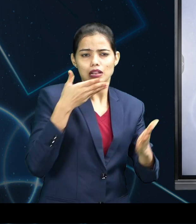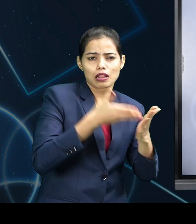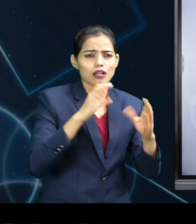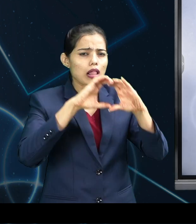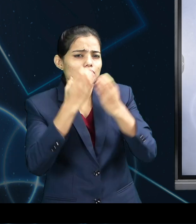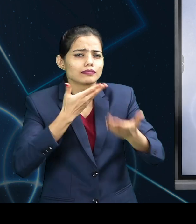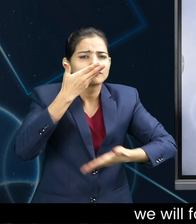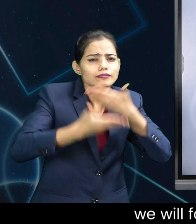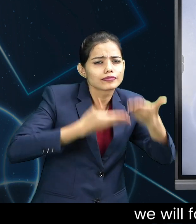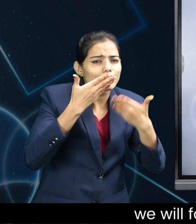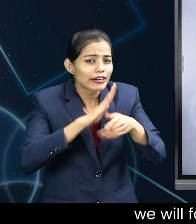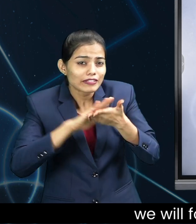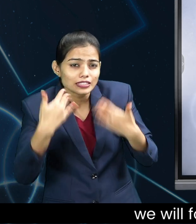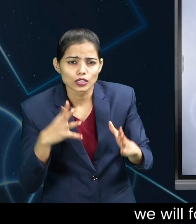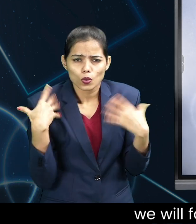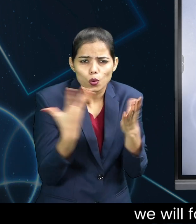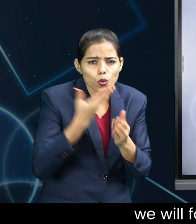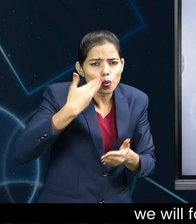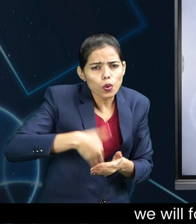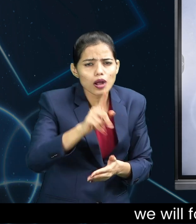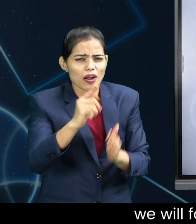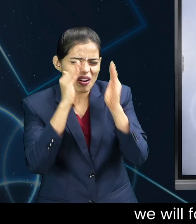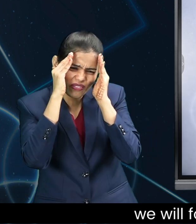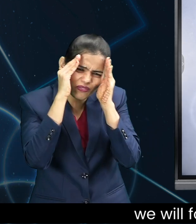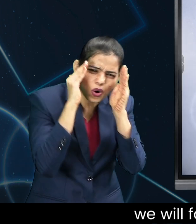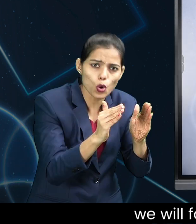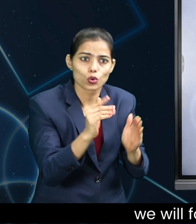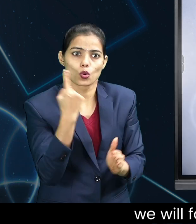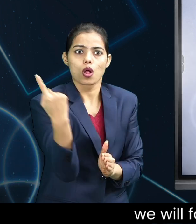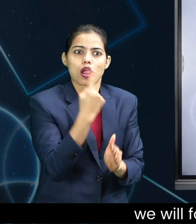In this session, we will focusing only on tabular data forms.